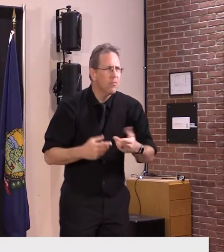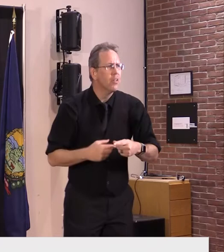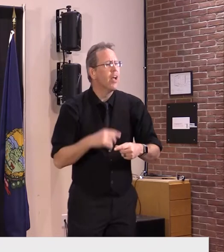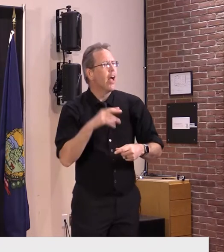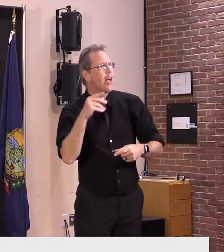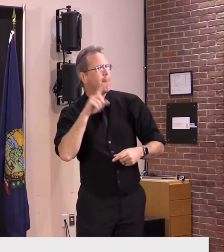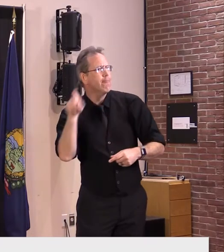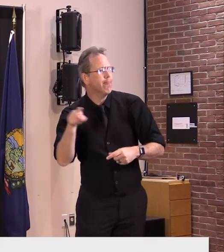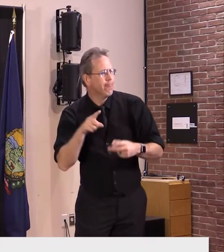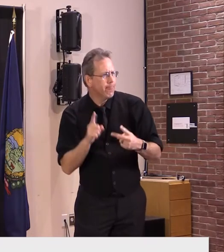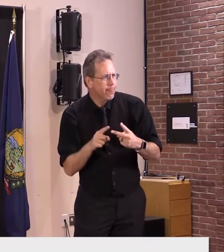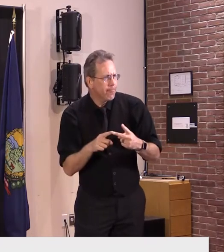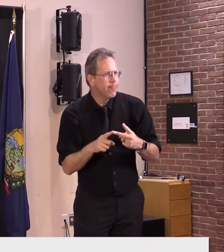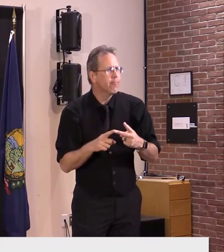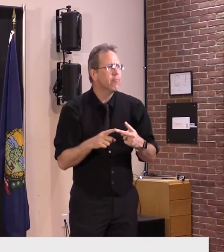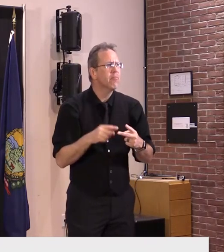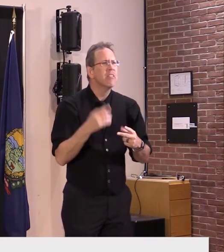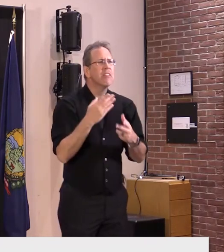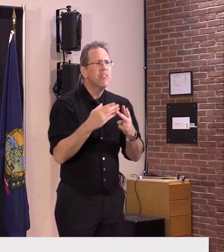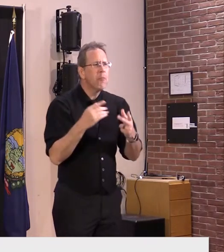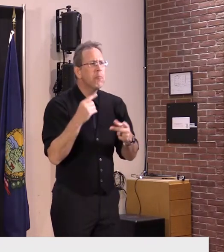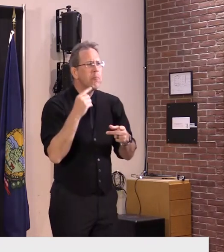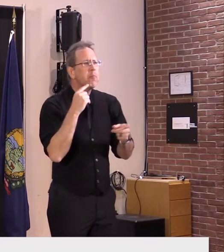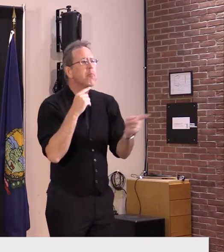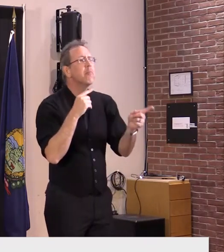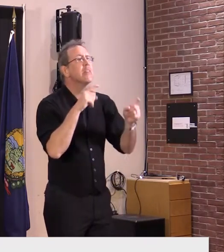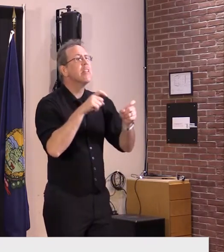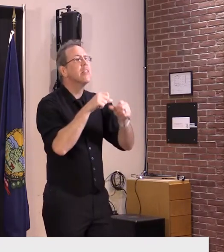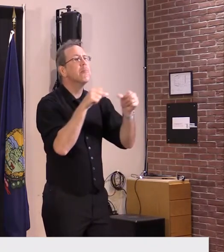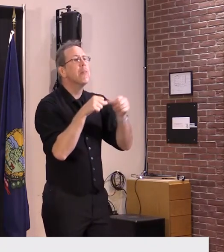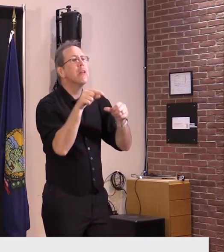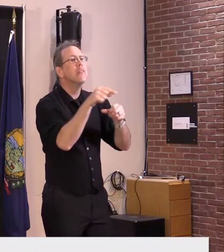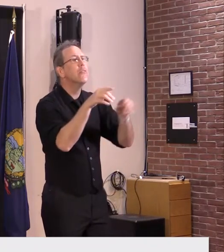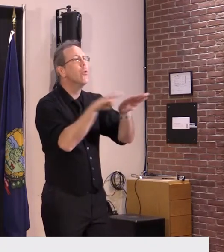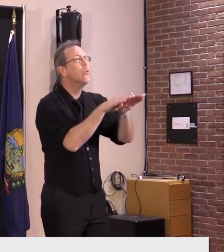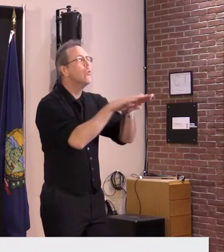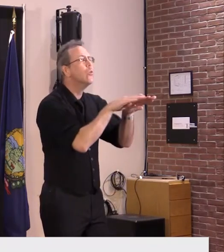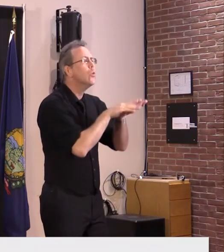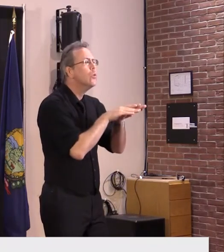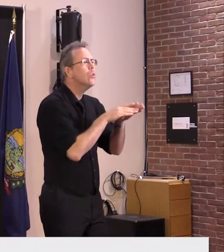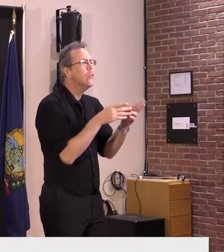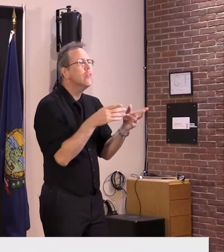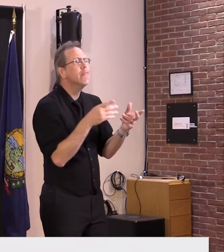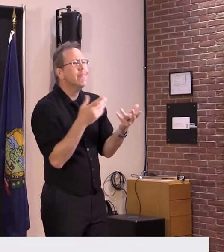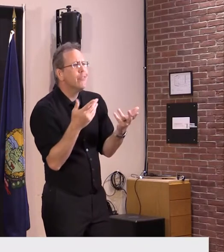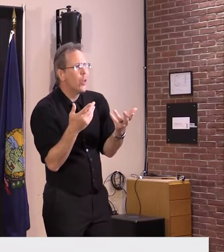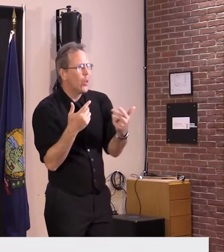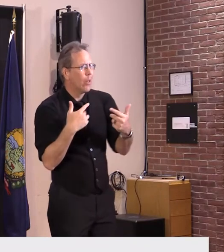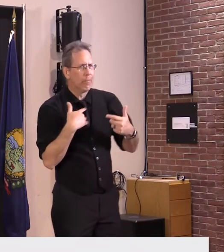to close down certain testing or draw down and to end